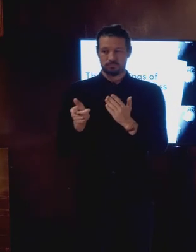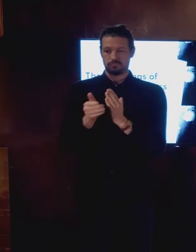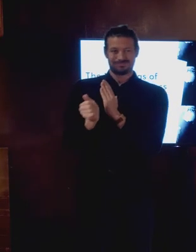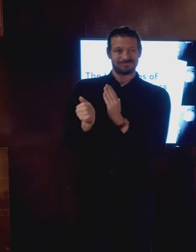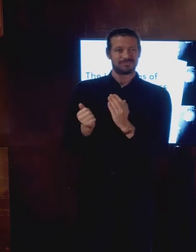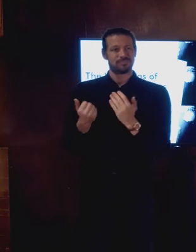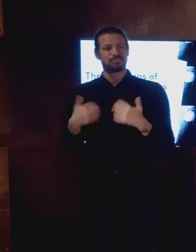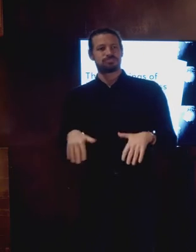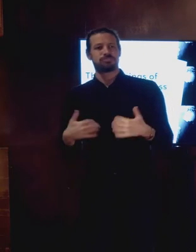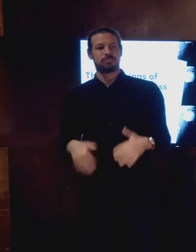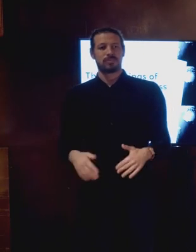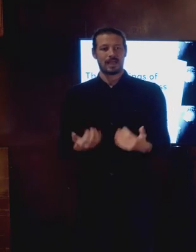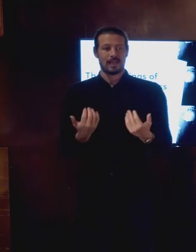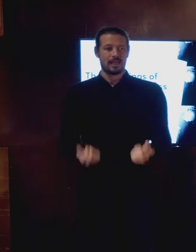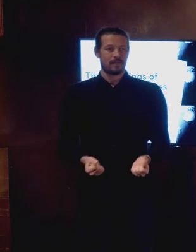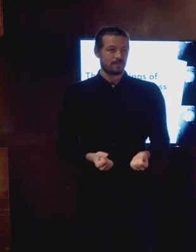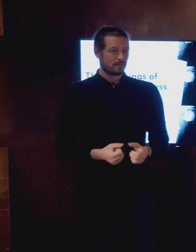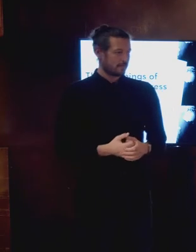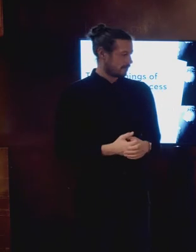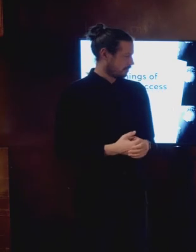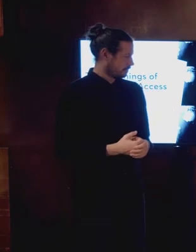talented and that, you know,